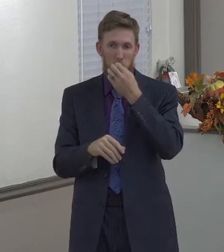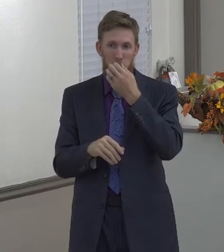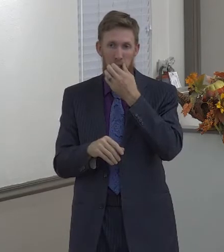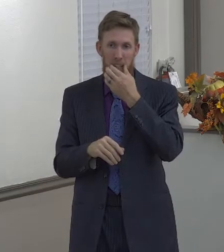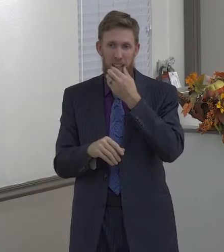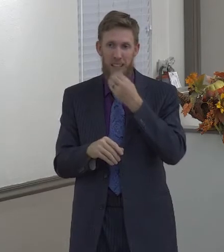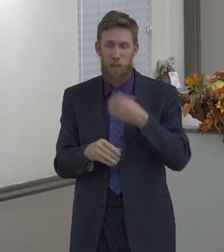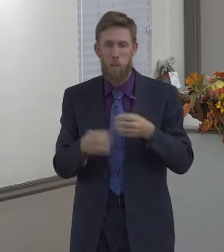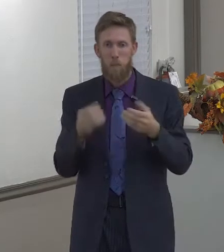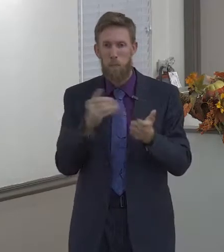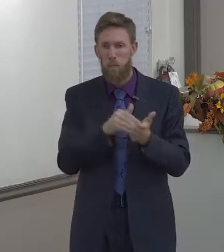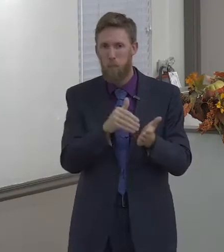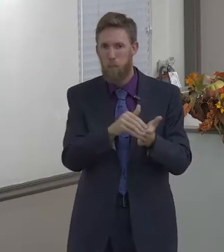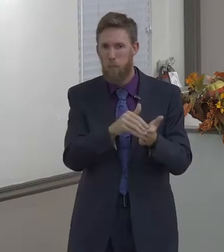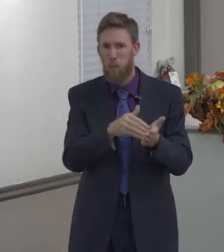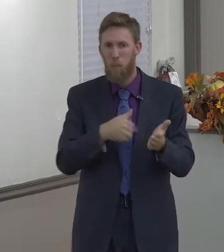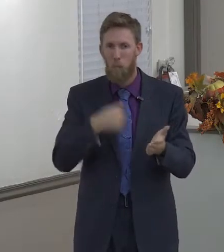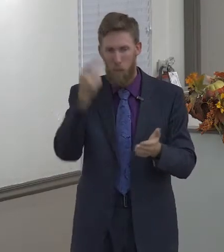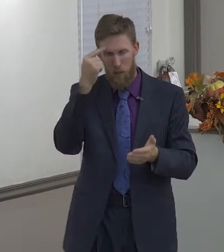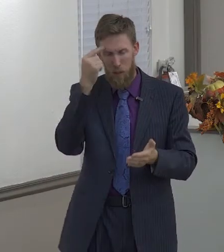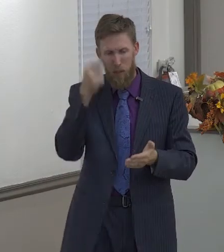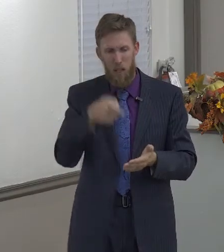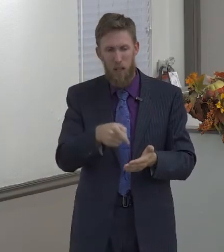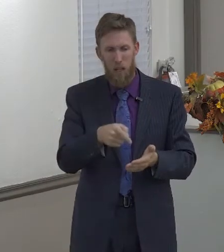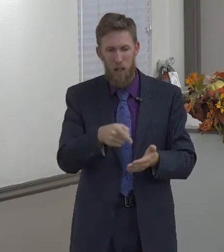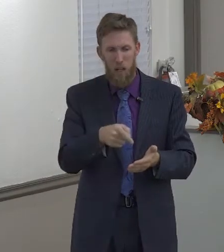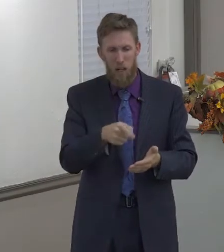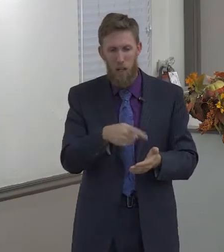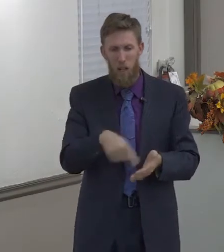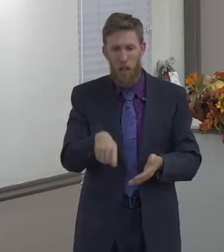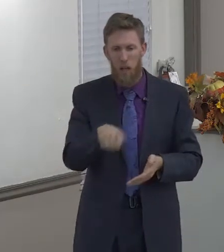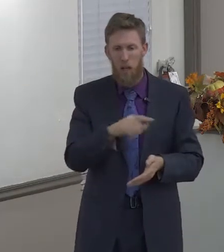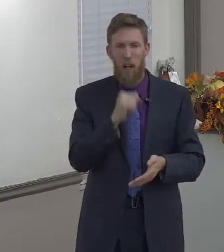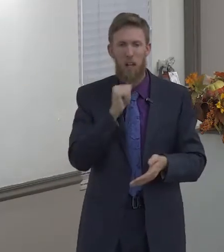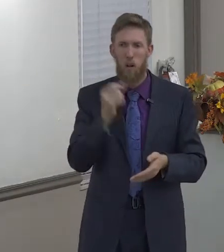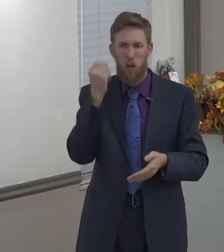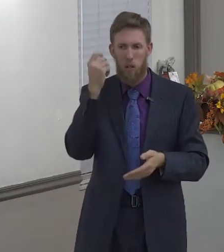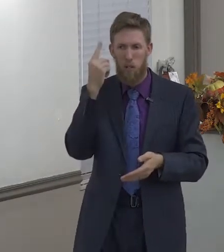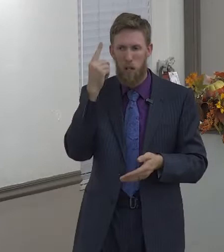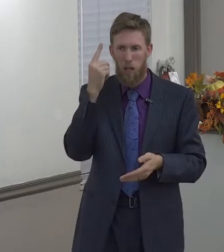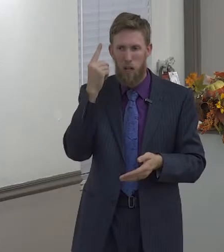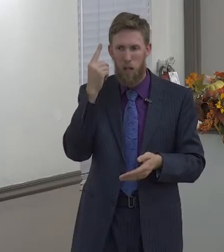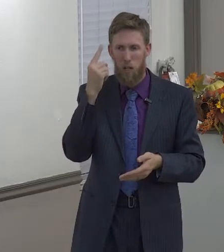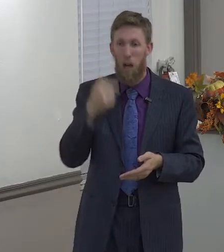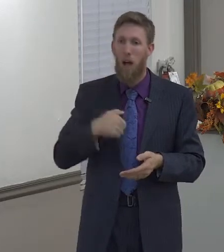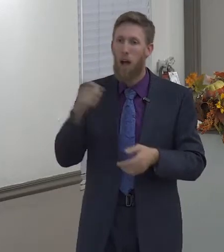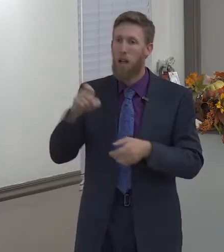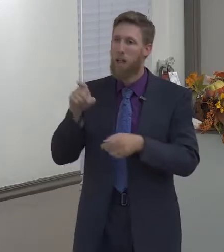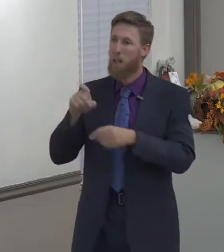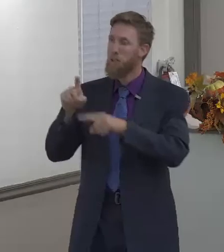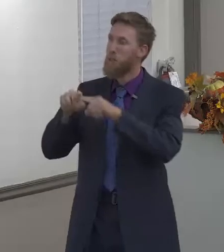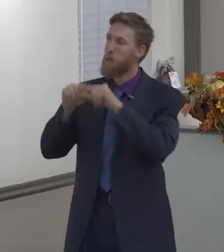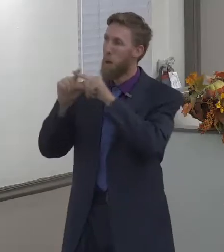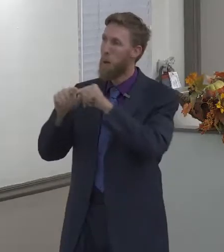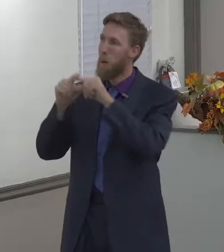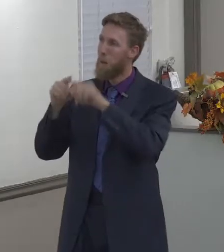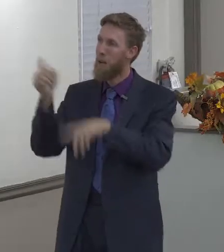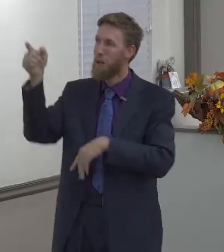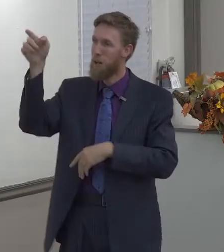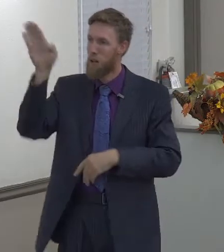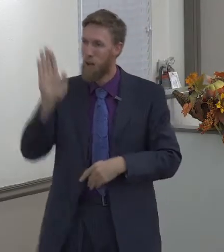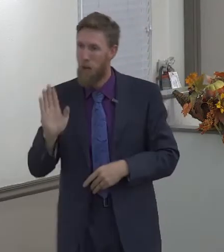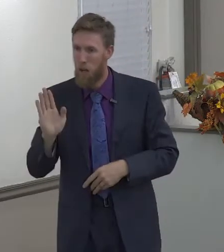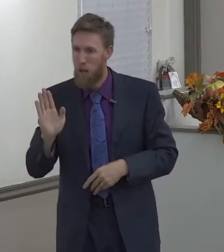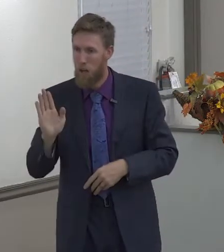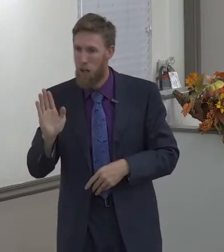God. They just don't realize how important He is to their each and every day. I believe the Holy Spirit